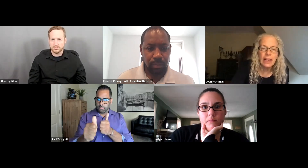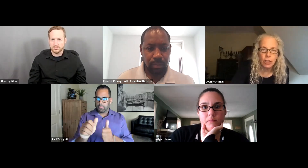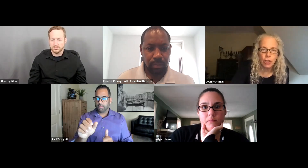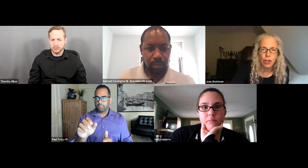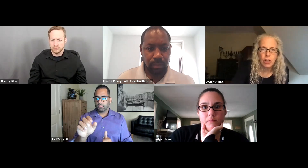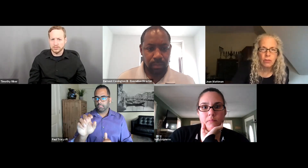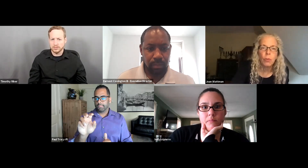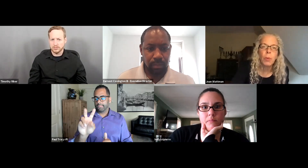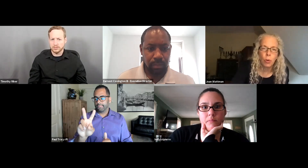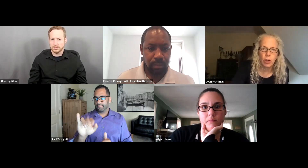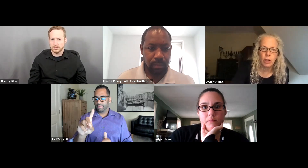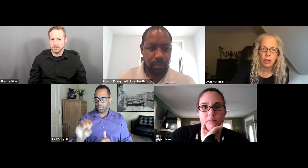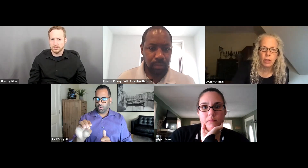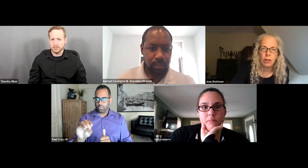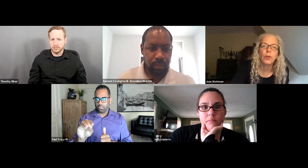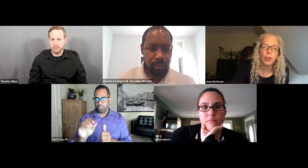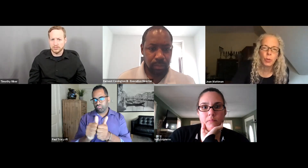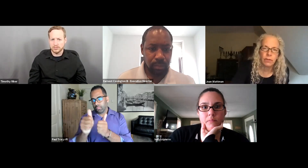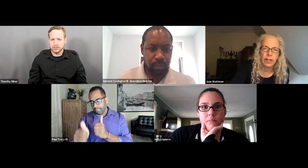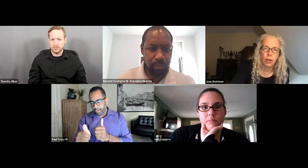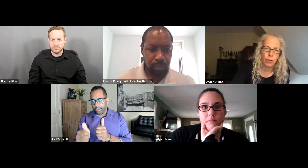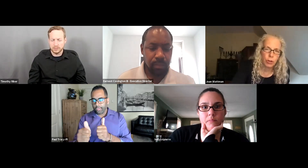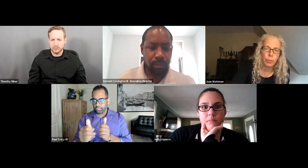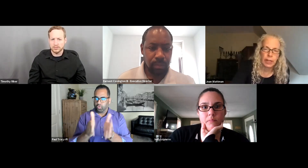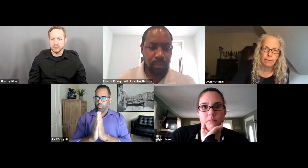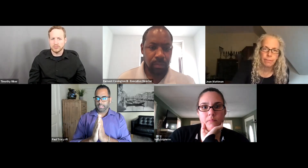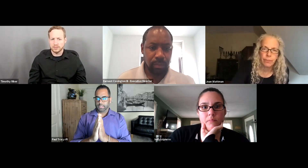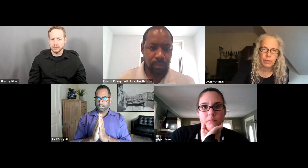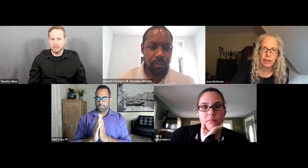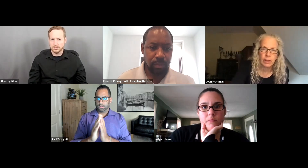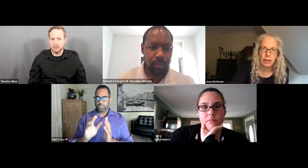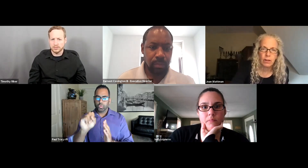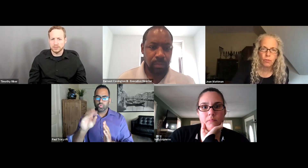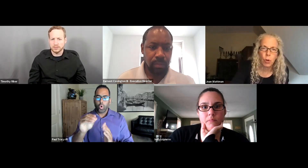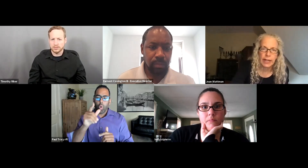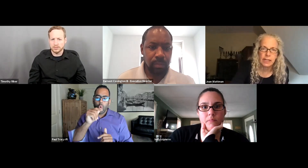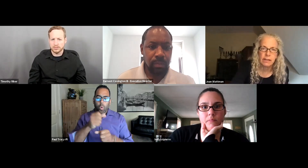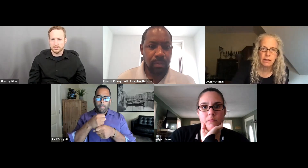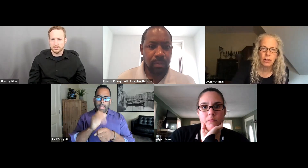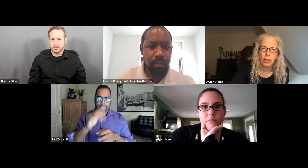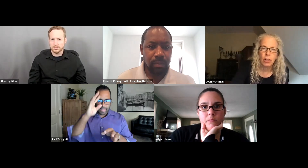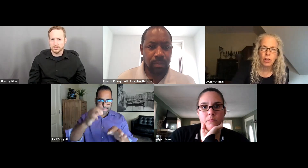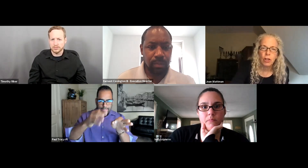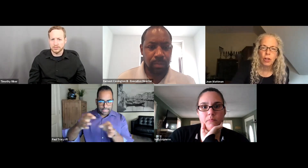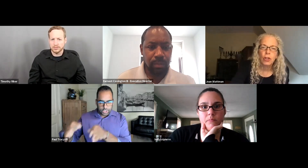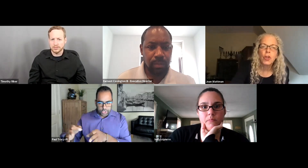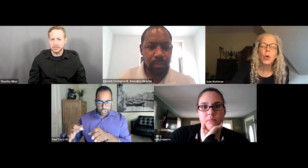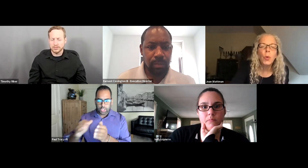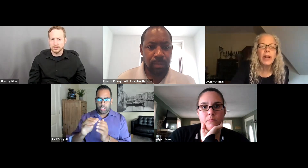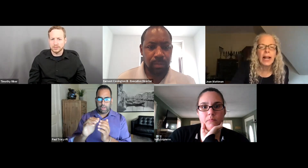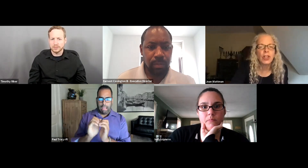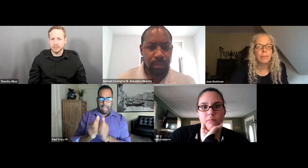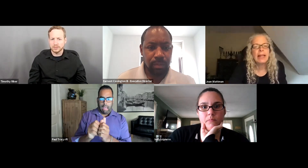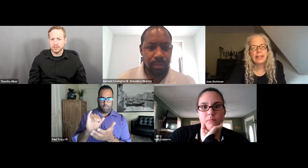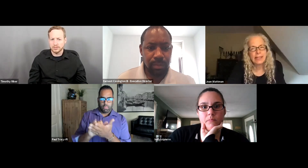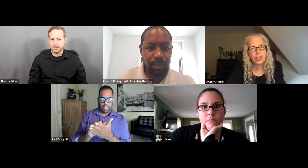and manage remote virtual video interpreting requests. So who